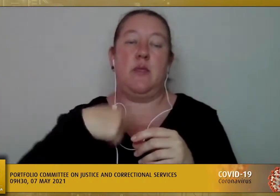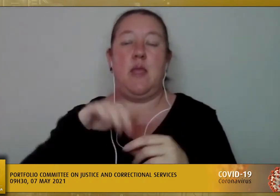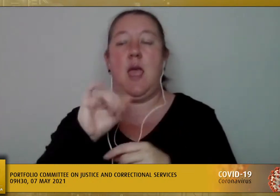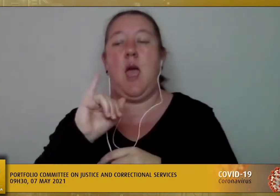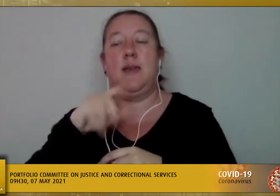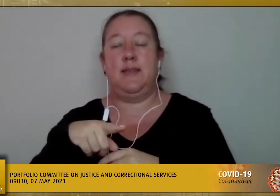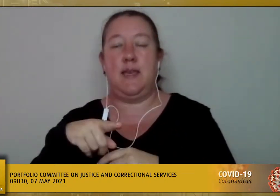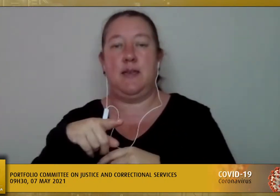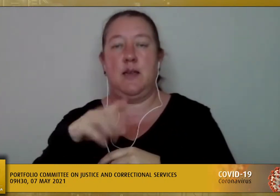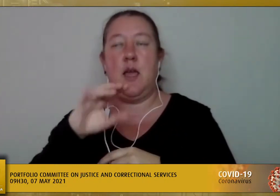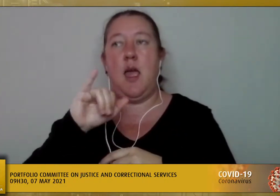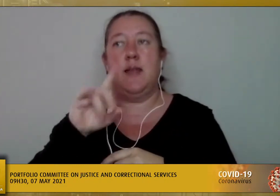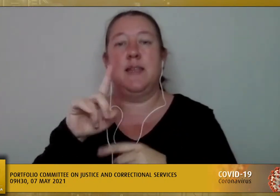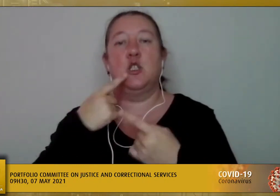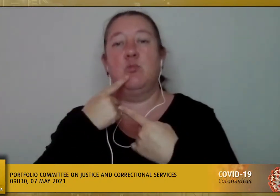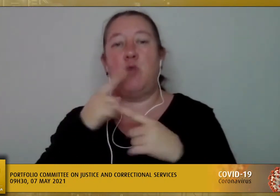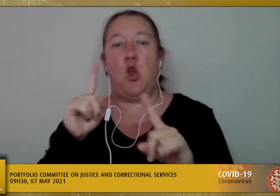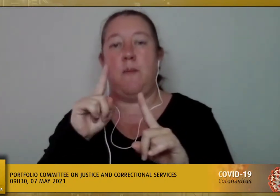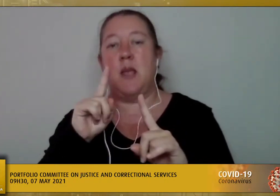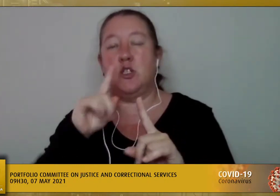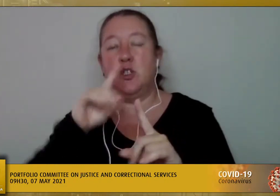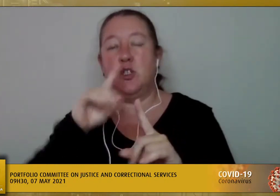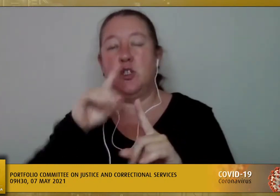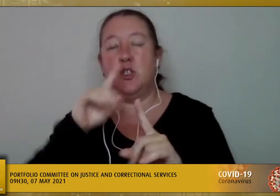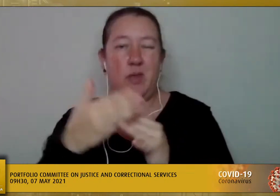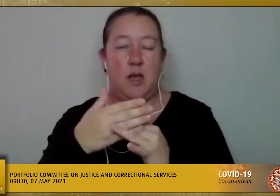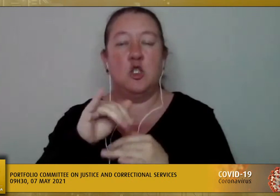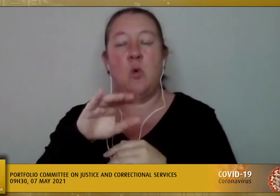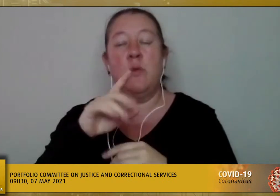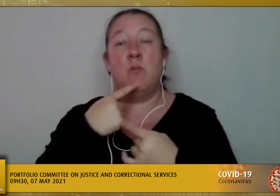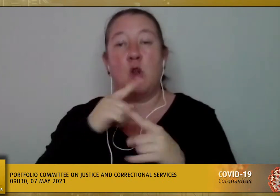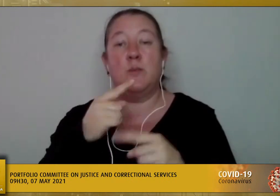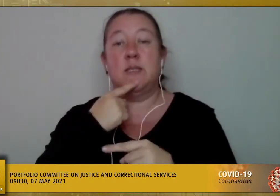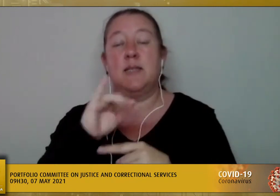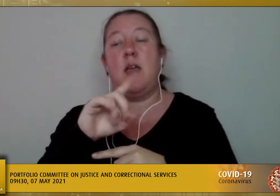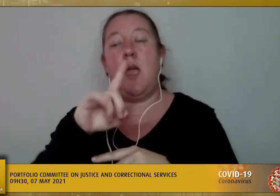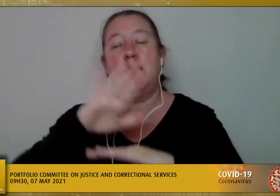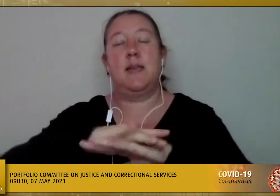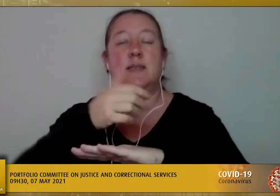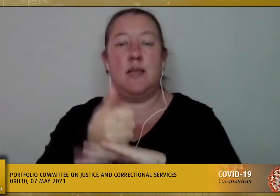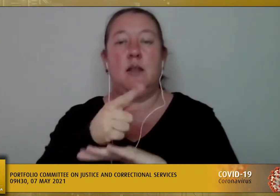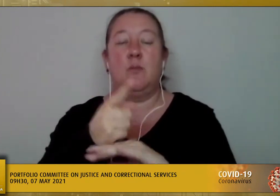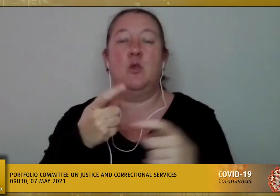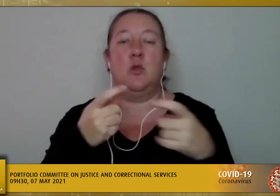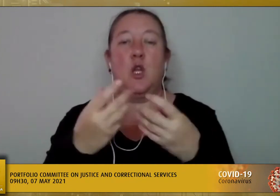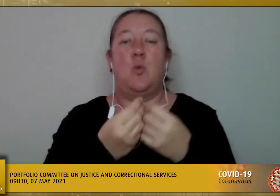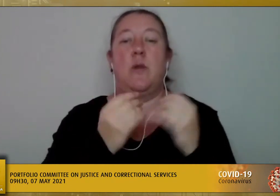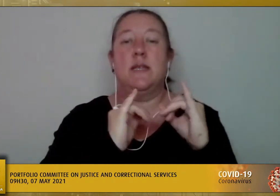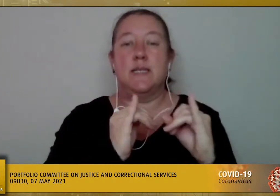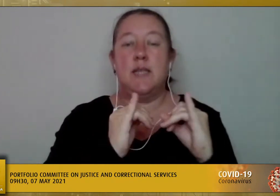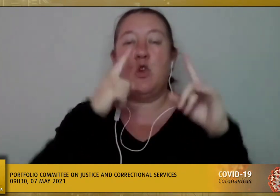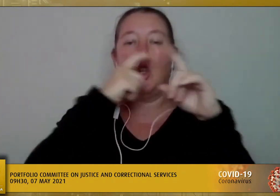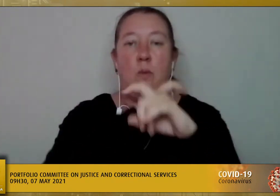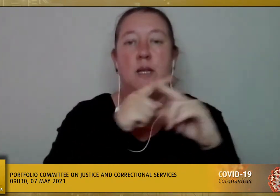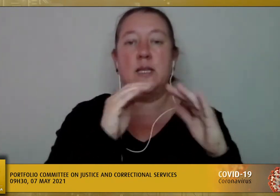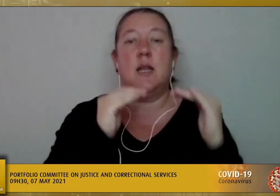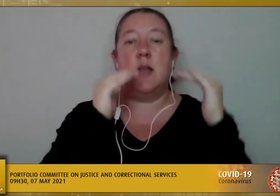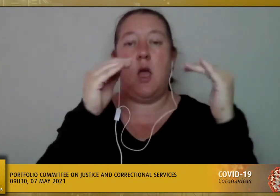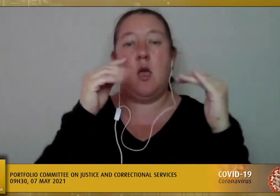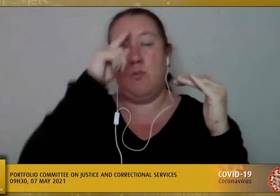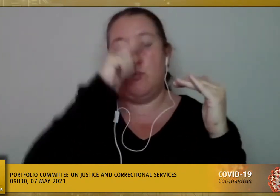so the ID's Proclamation says that the ID is set up to deal with serious complex and high